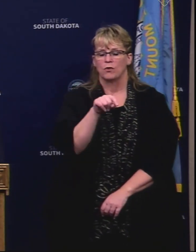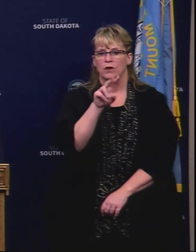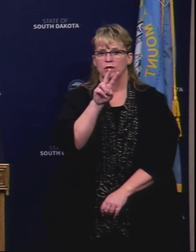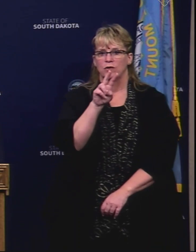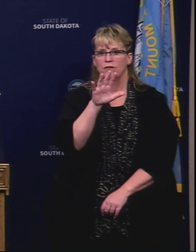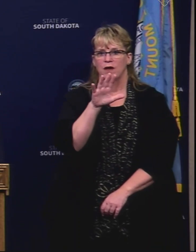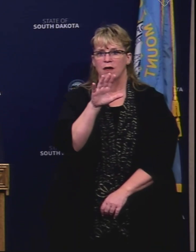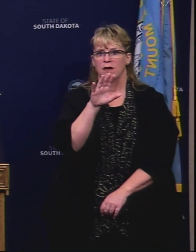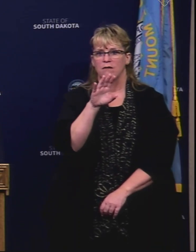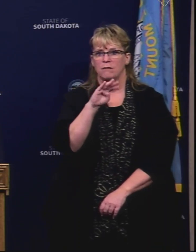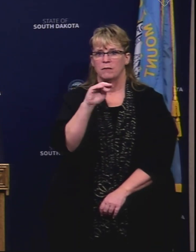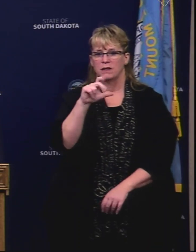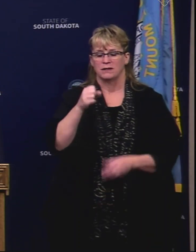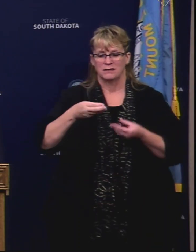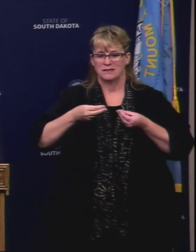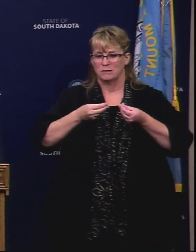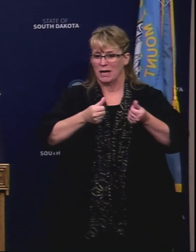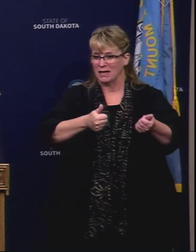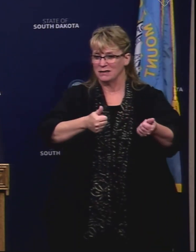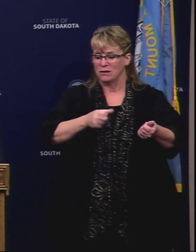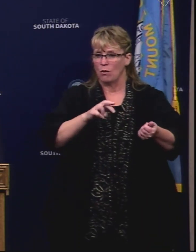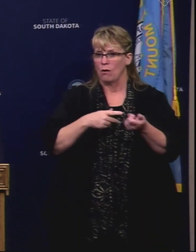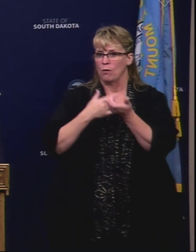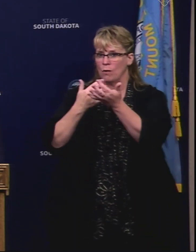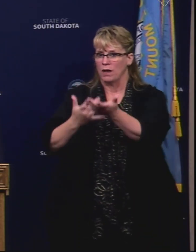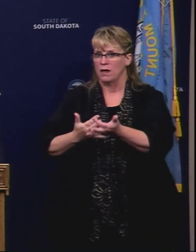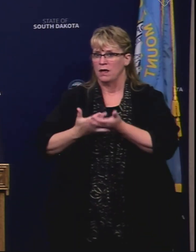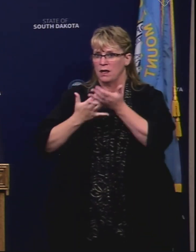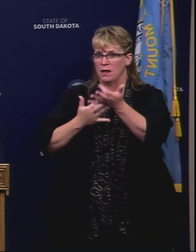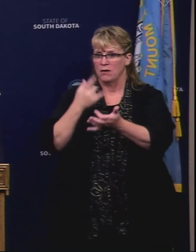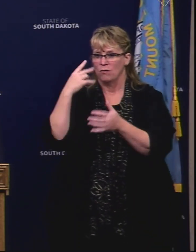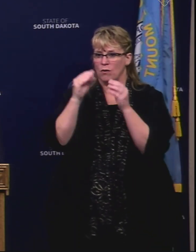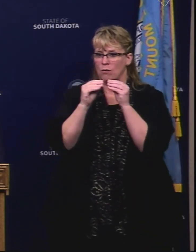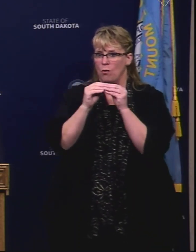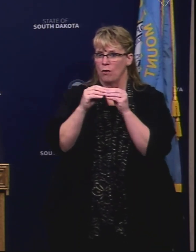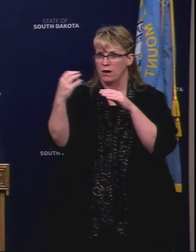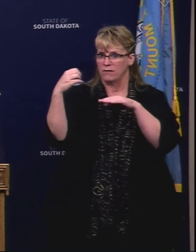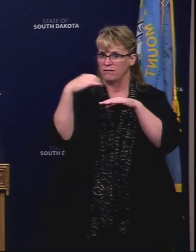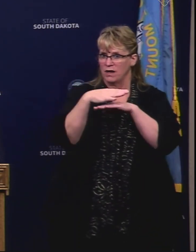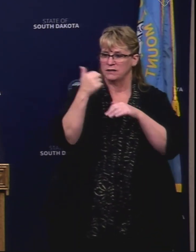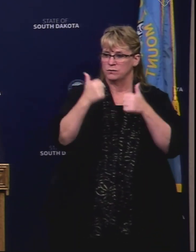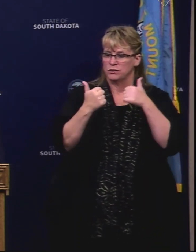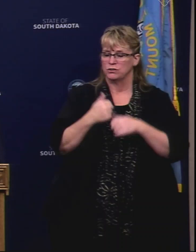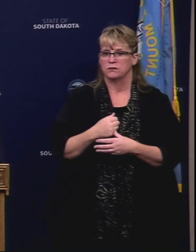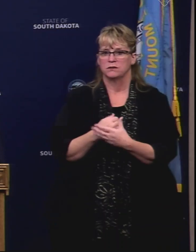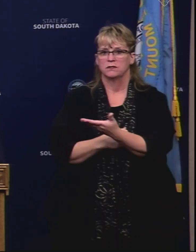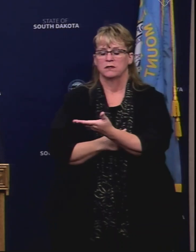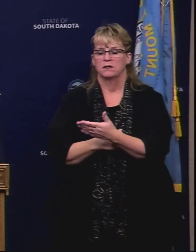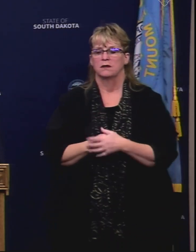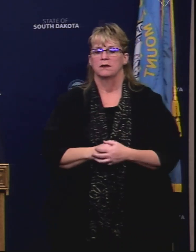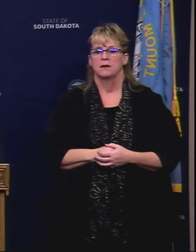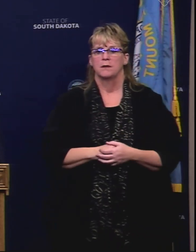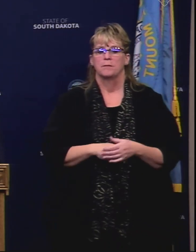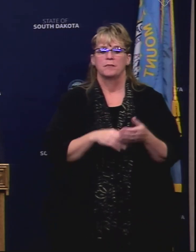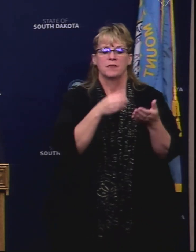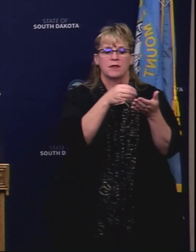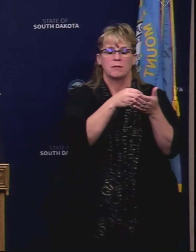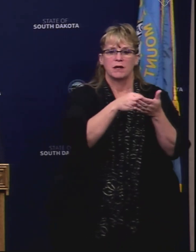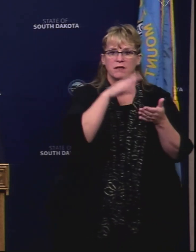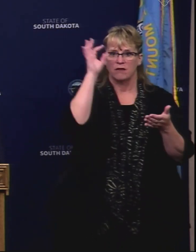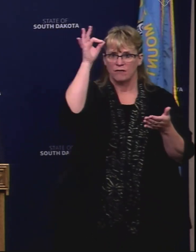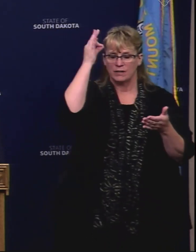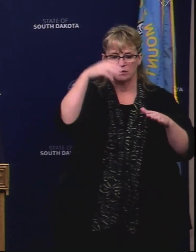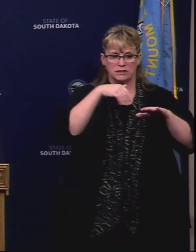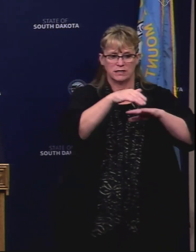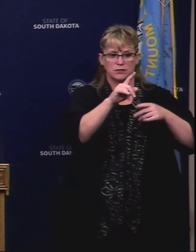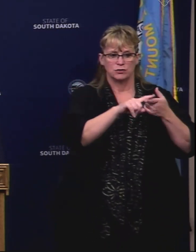been spent in any way so far, or you just kind of keep waiting for more guidance to come in on that? The money that the federal government